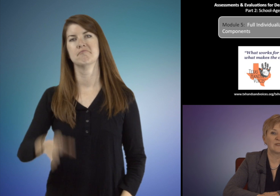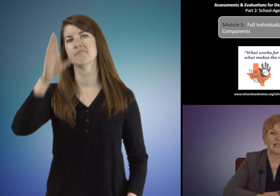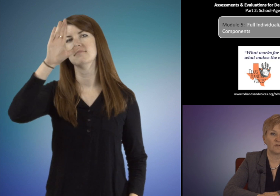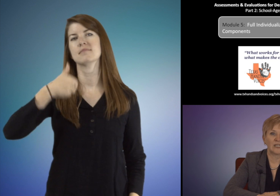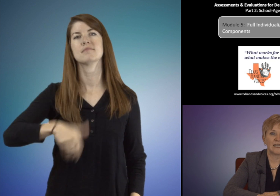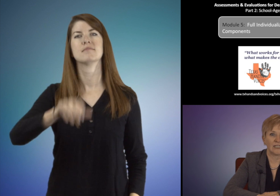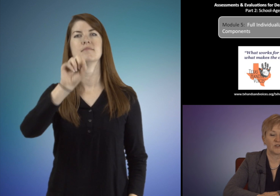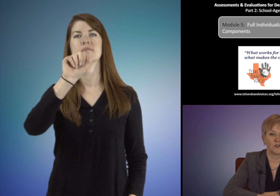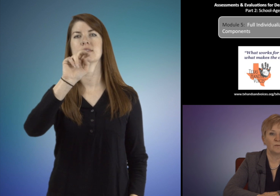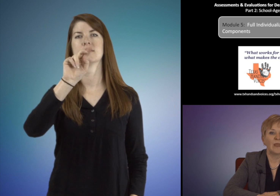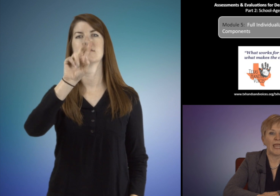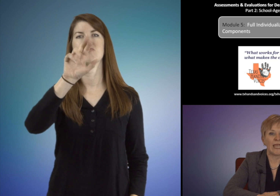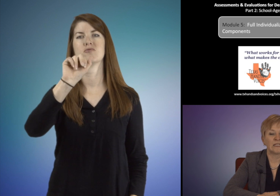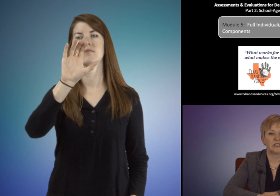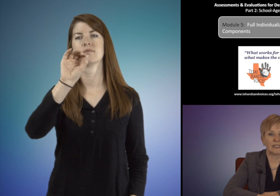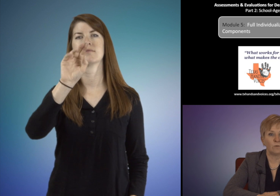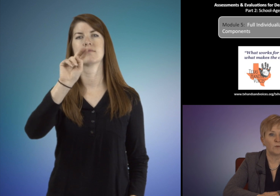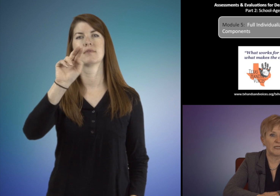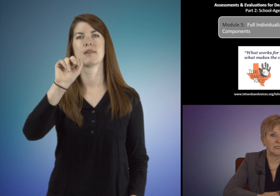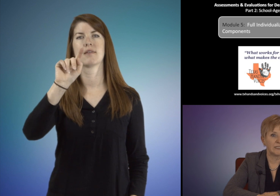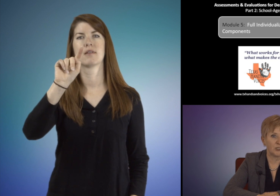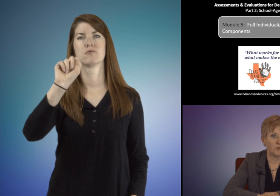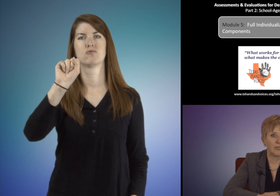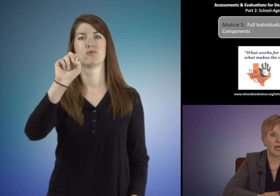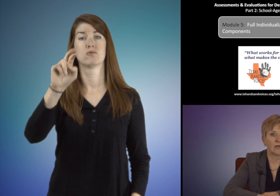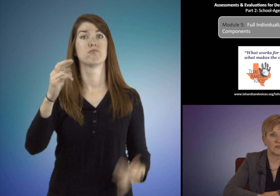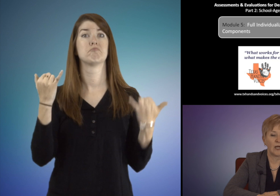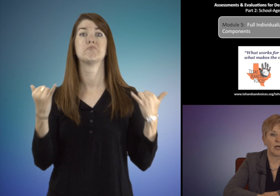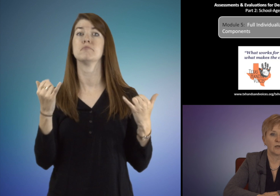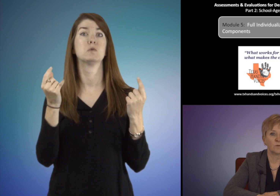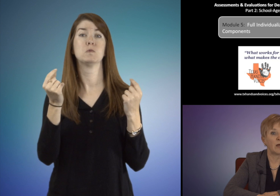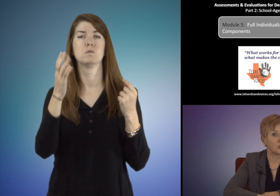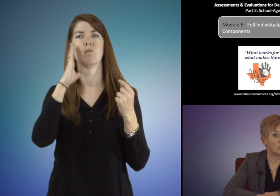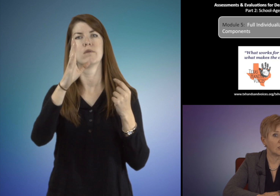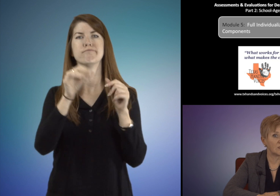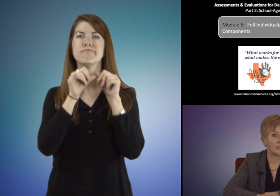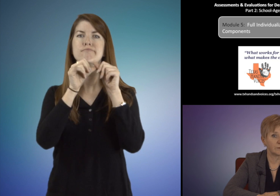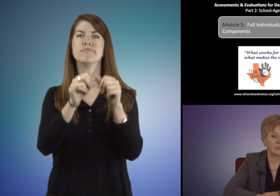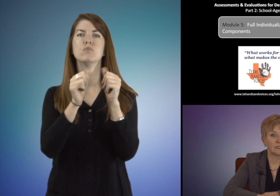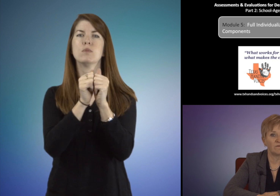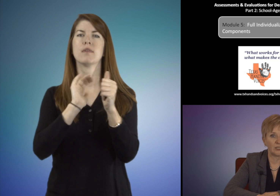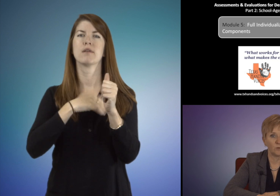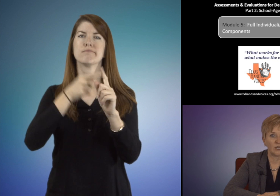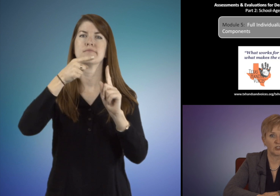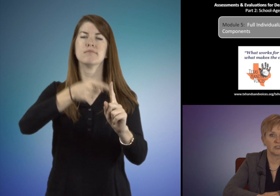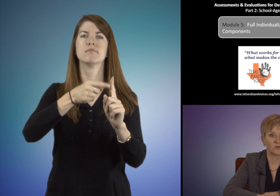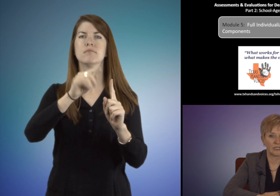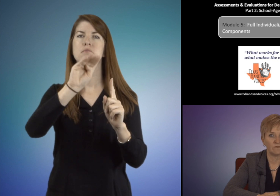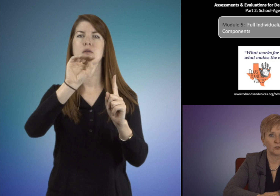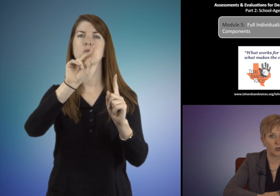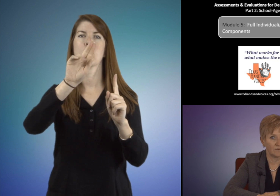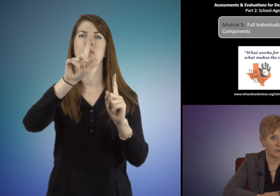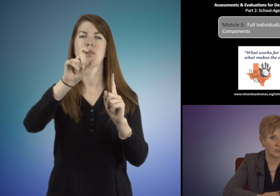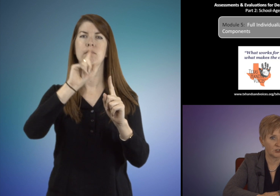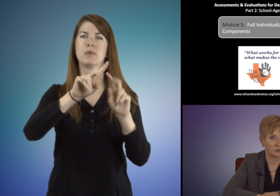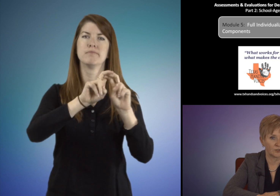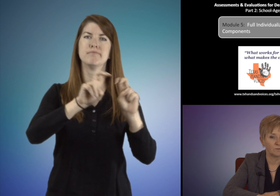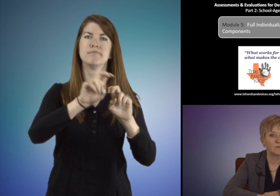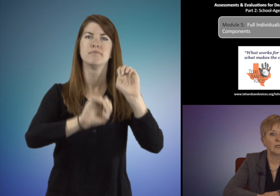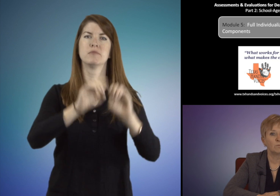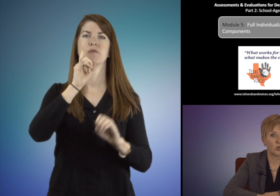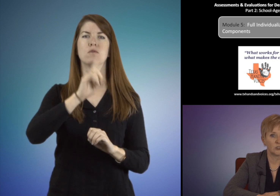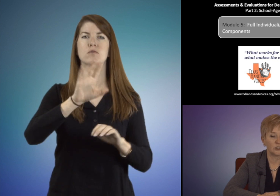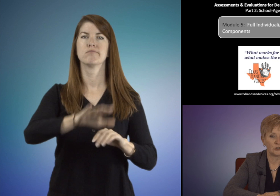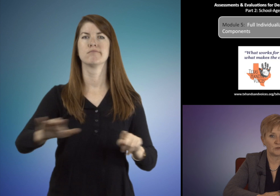Hi, I'm Sandra Knatzer, and today we'll be continuing our module on assessments and evaluations for deaf and hard of hearing